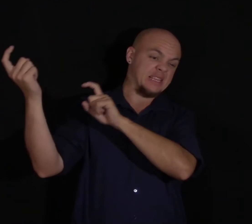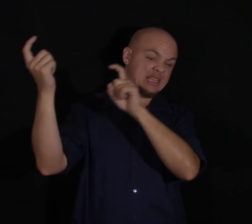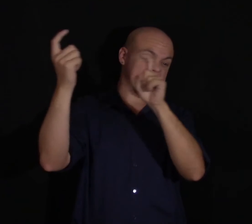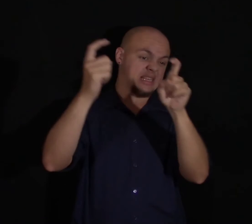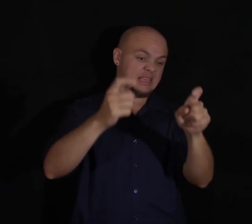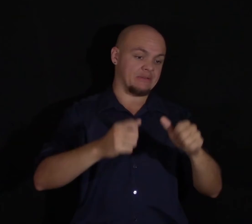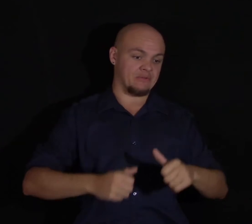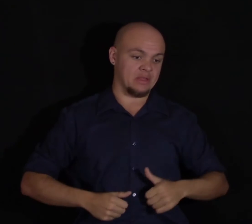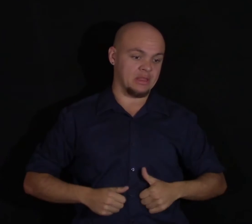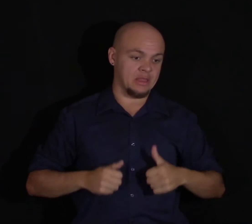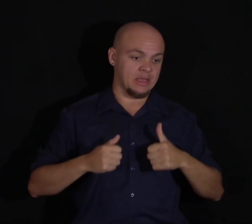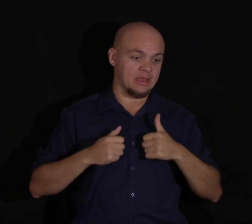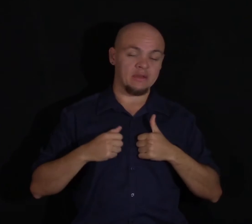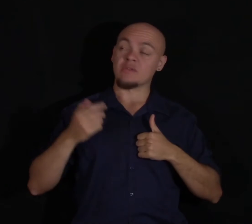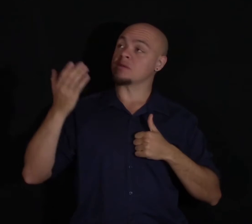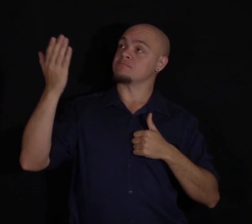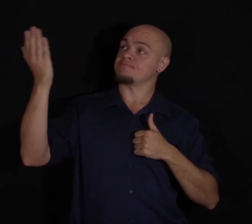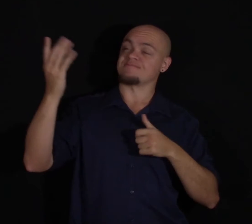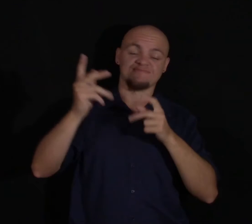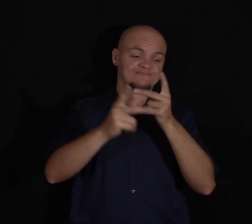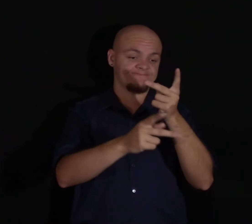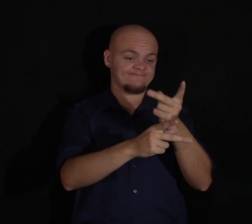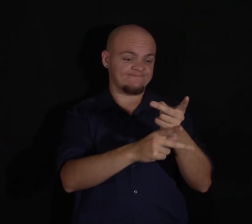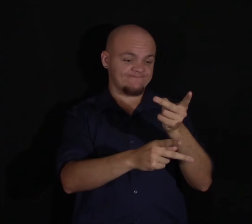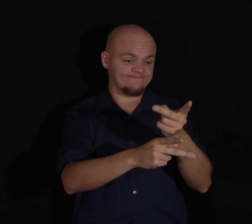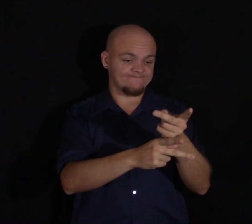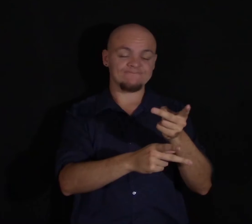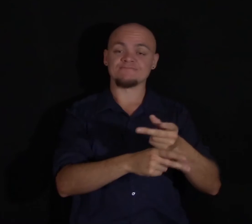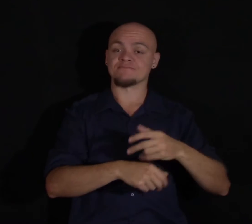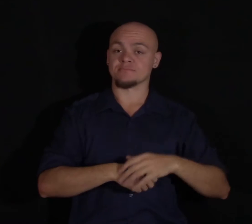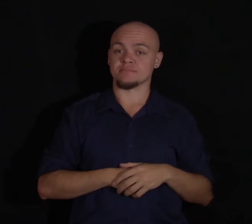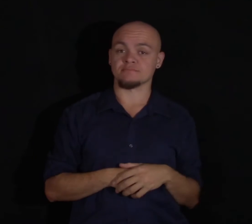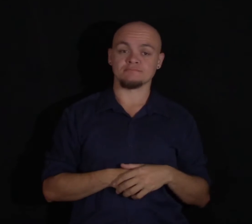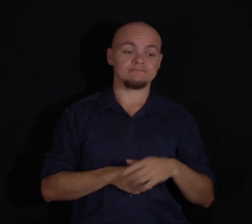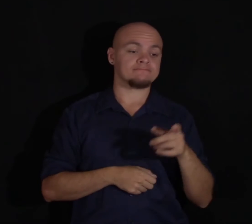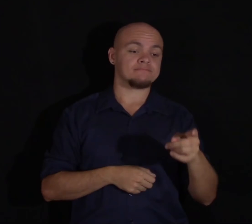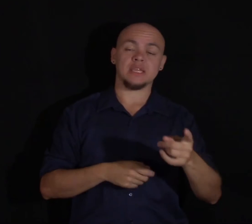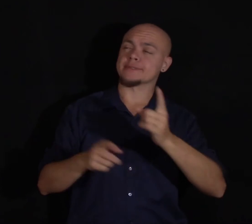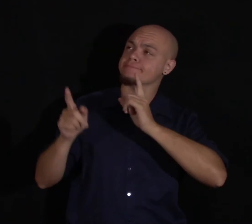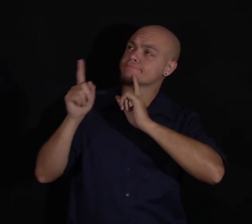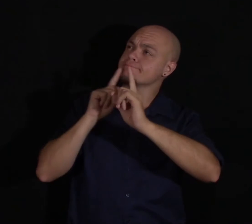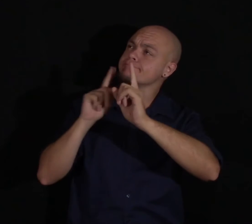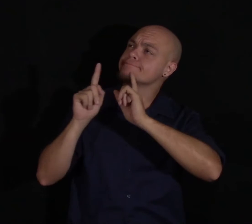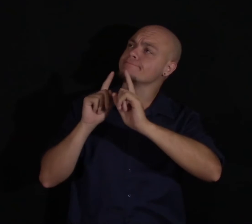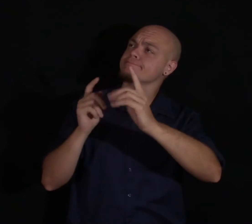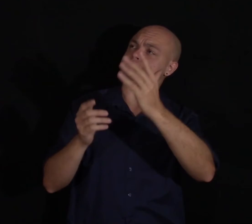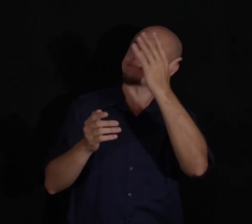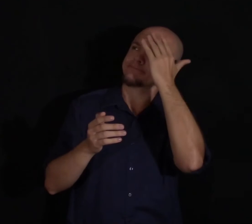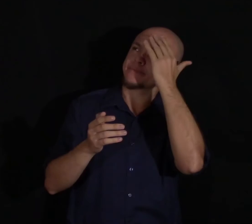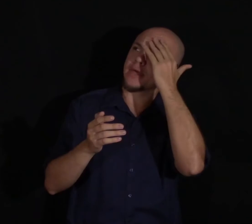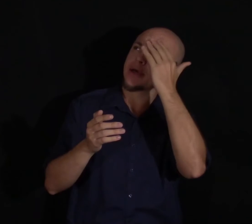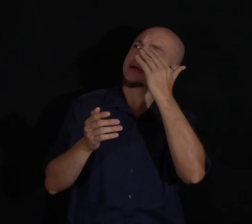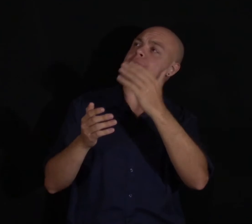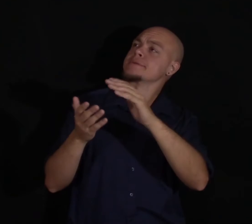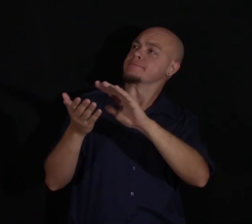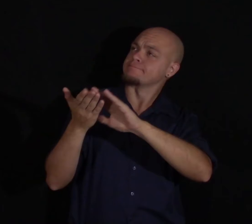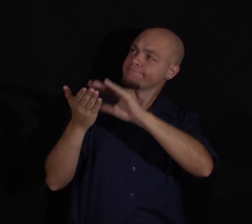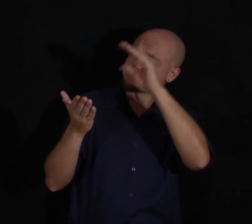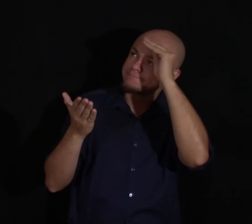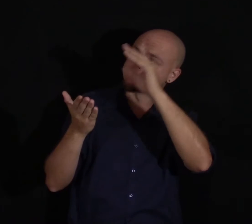his Creator. He was allowed to converse with and acquire knowledge from beings of a superior nature, but I